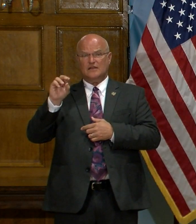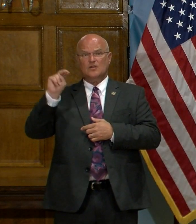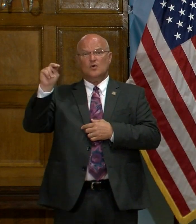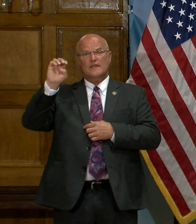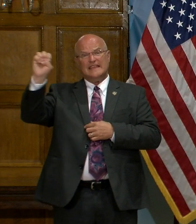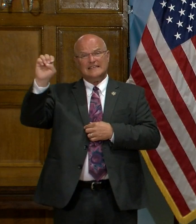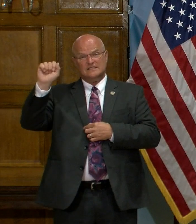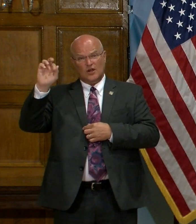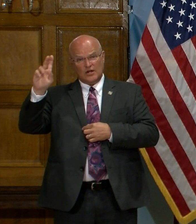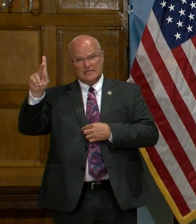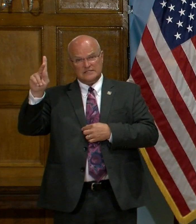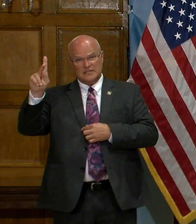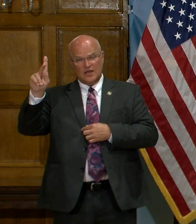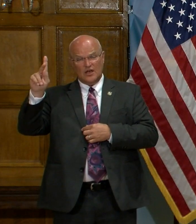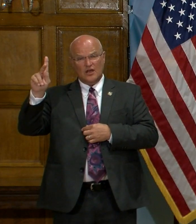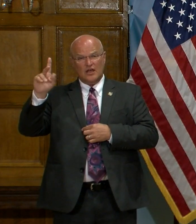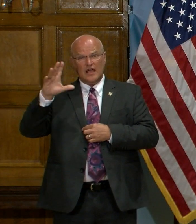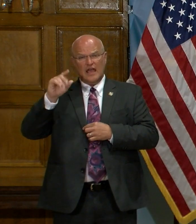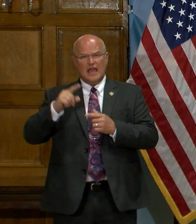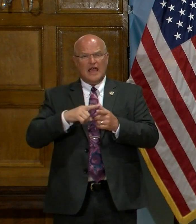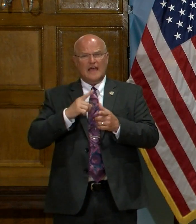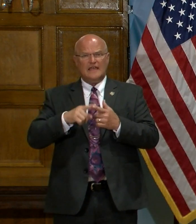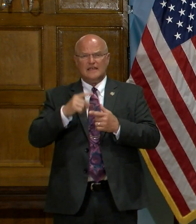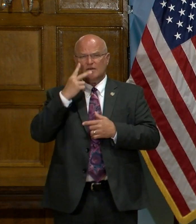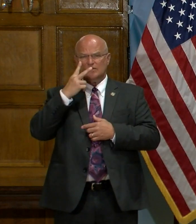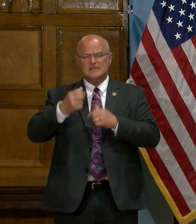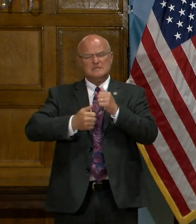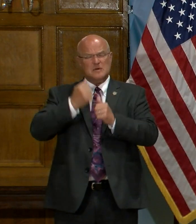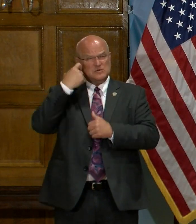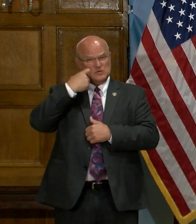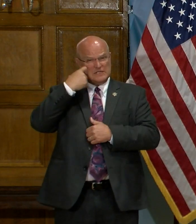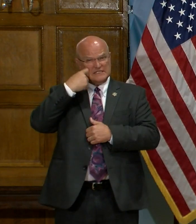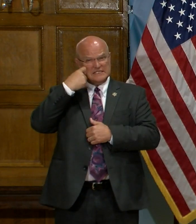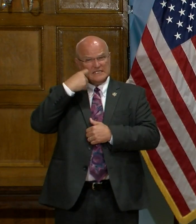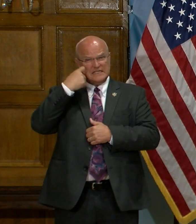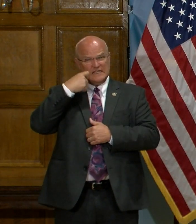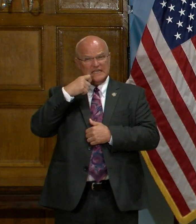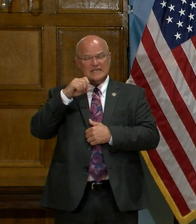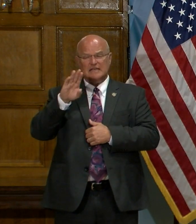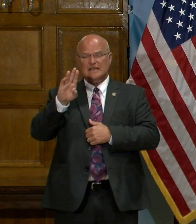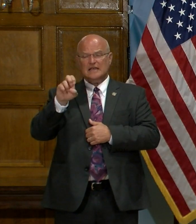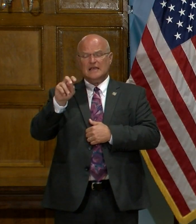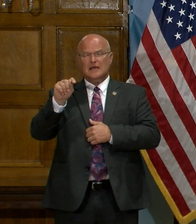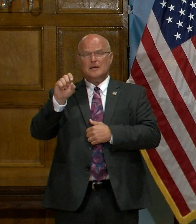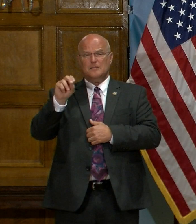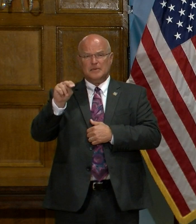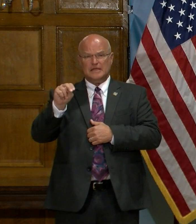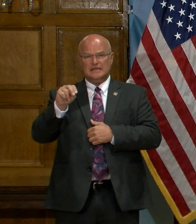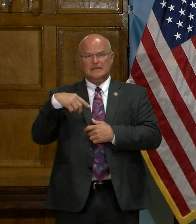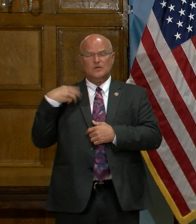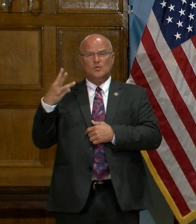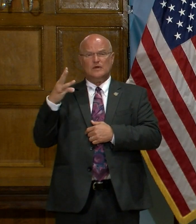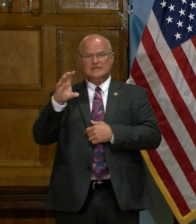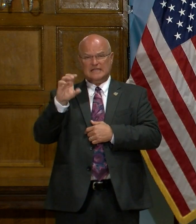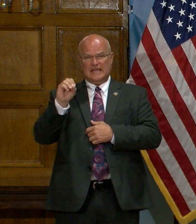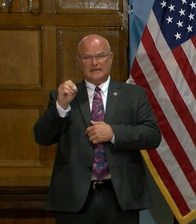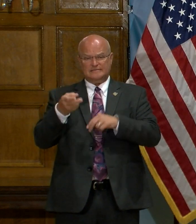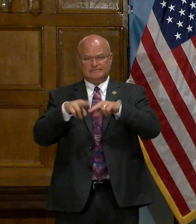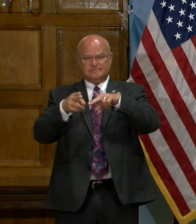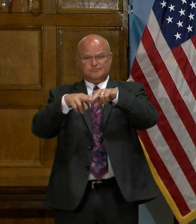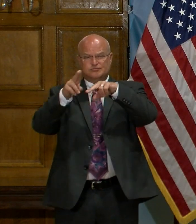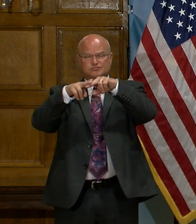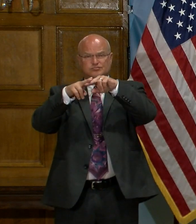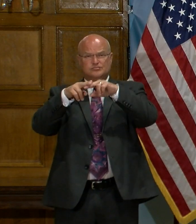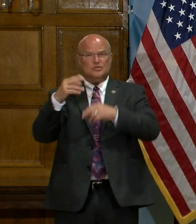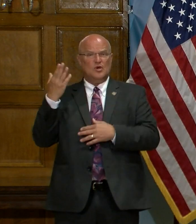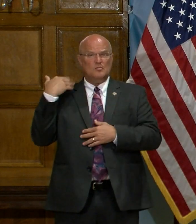Arkansas, and then we've seen most recently Benton and Washington counties that's had an increase in cases,